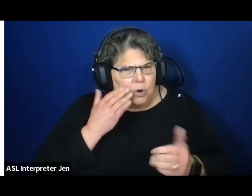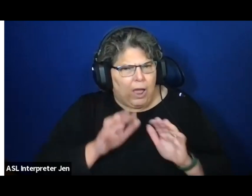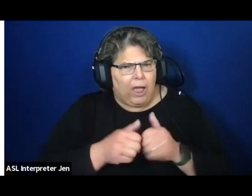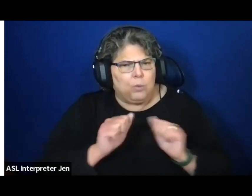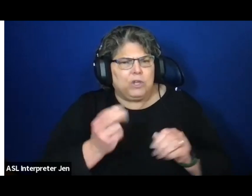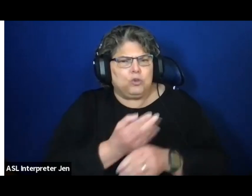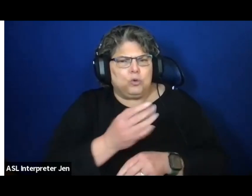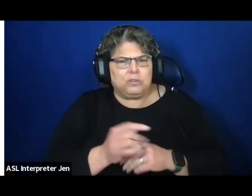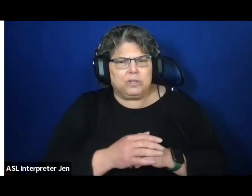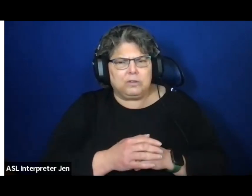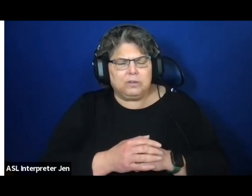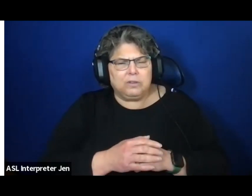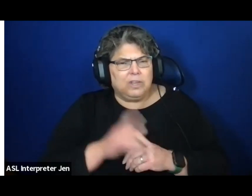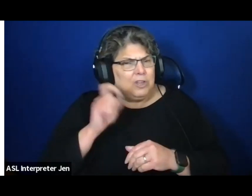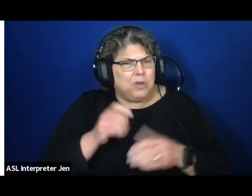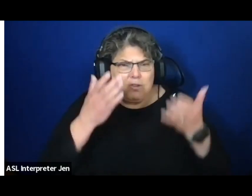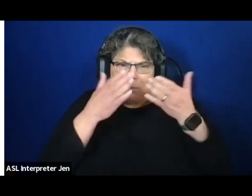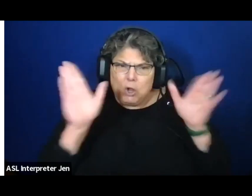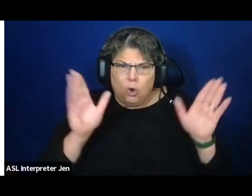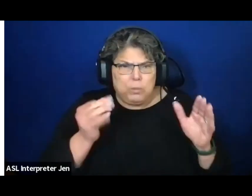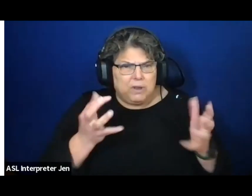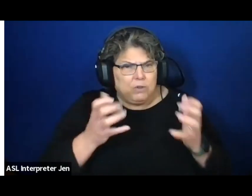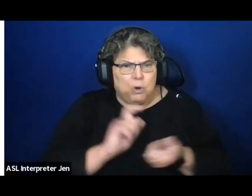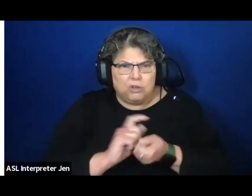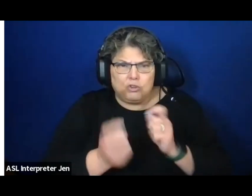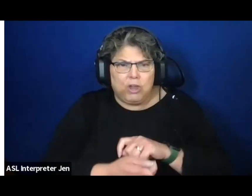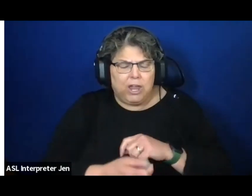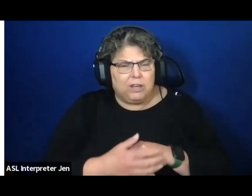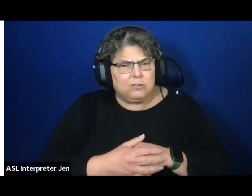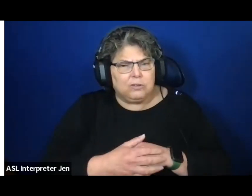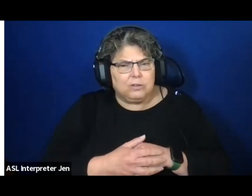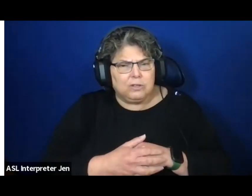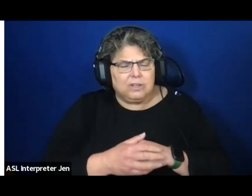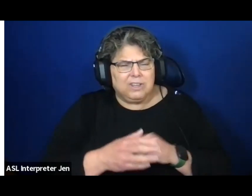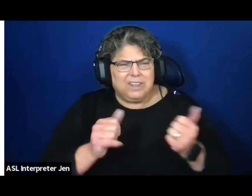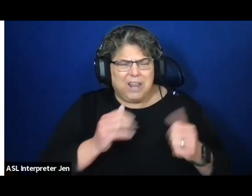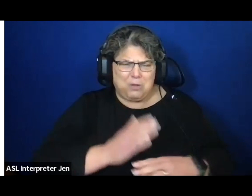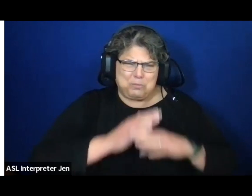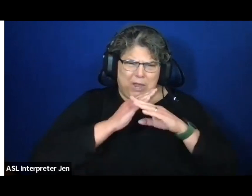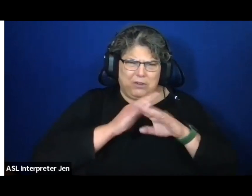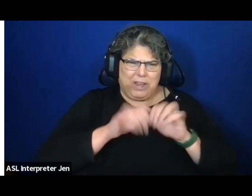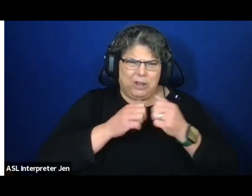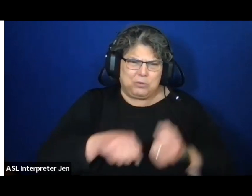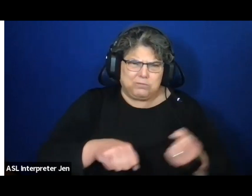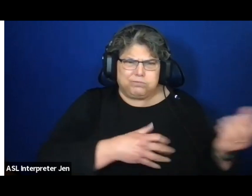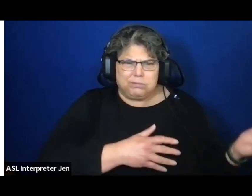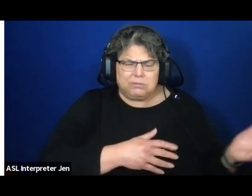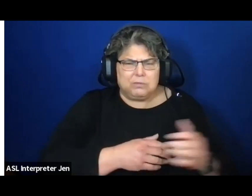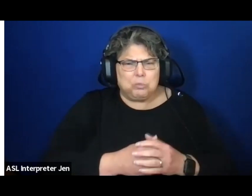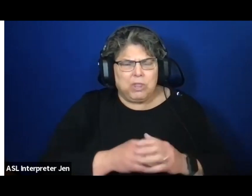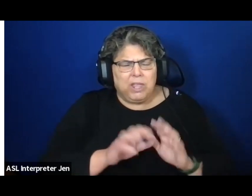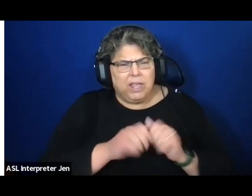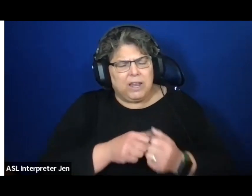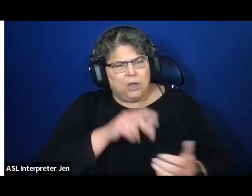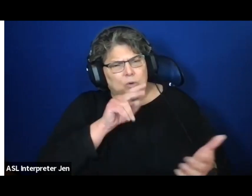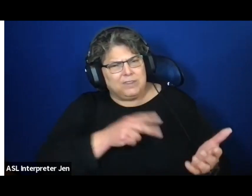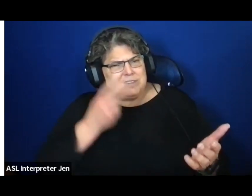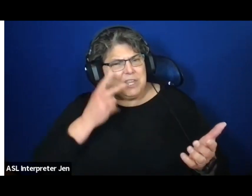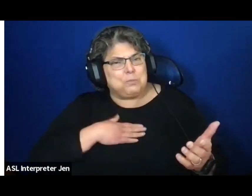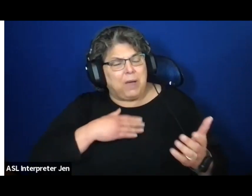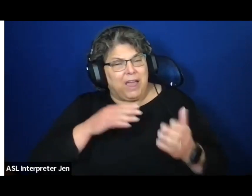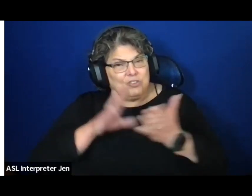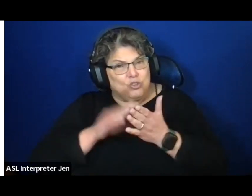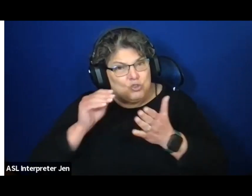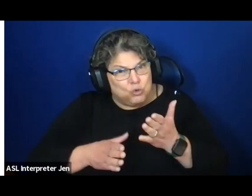be, if we want to change, we have to be. How do we remove those barriers? And how do I view my students as co-creators of knowledge?